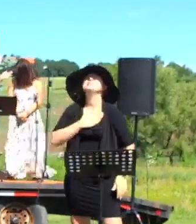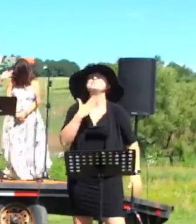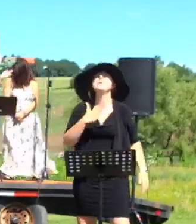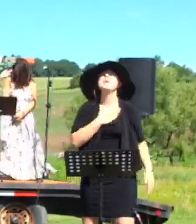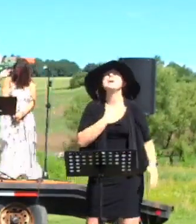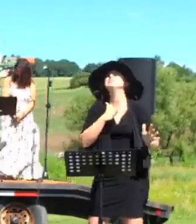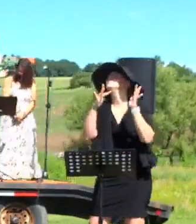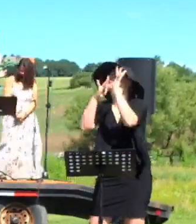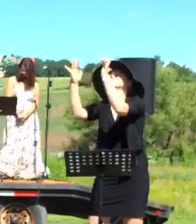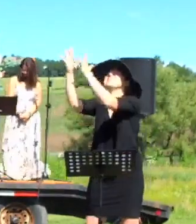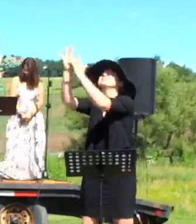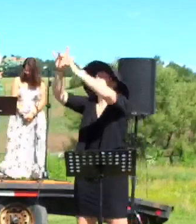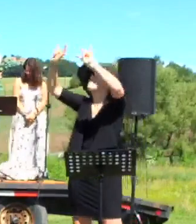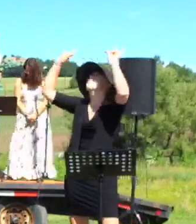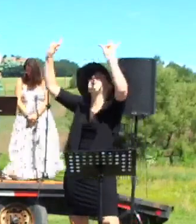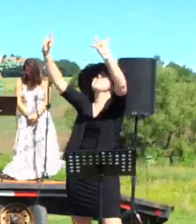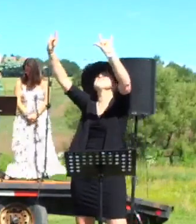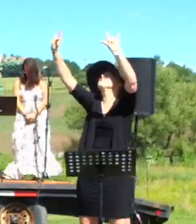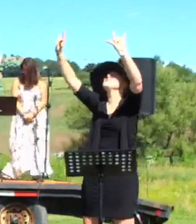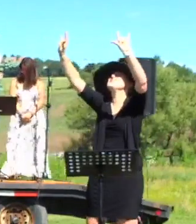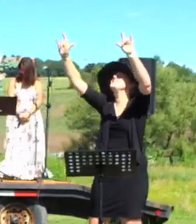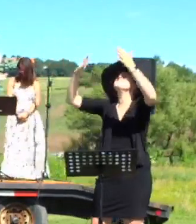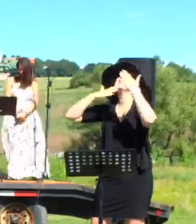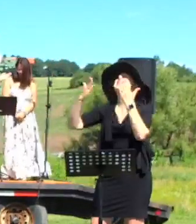Jesus, we love You. We thank You.